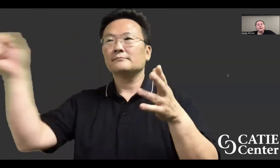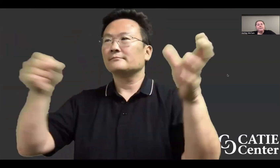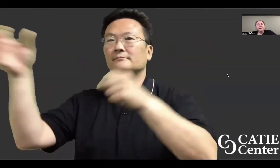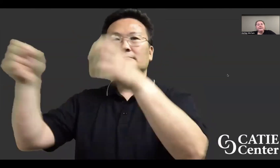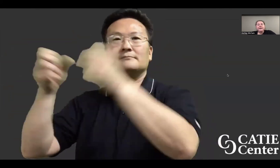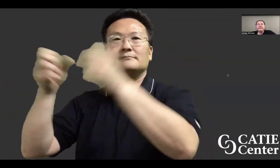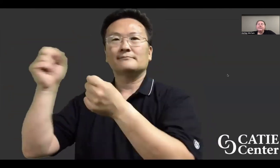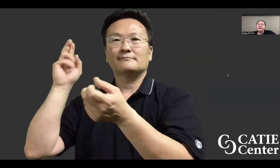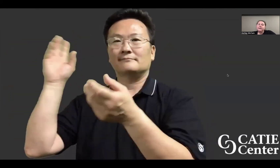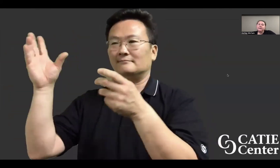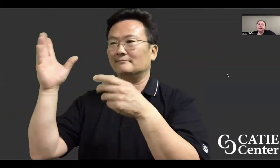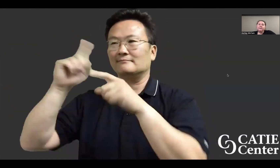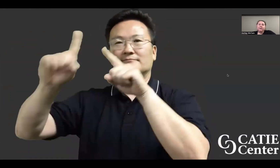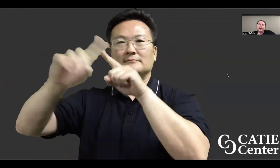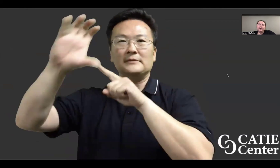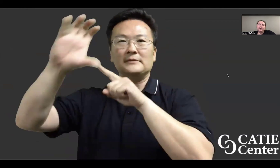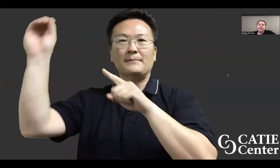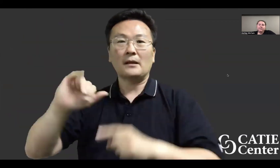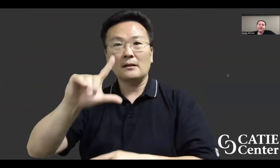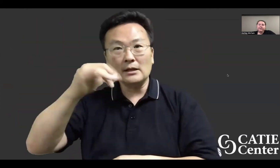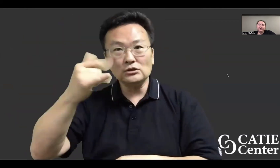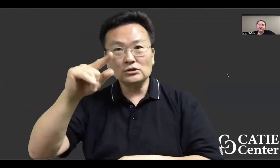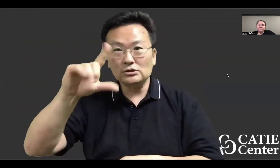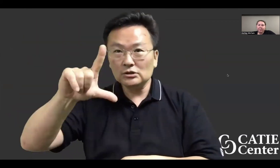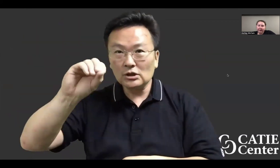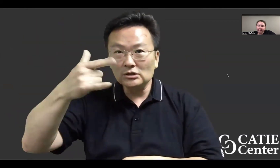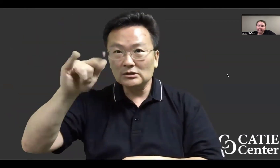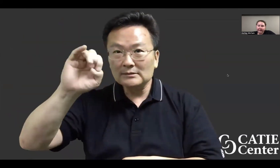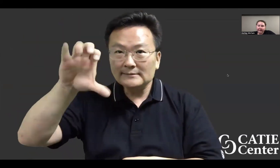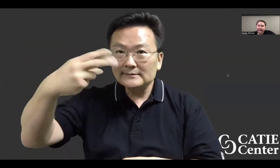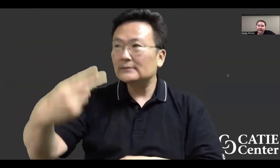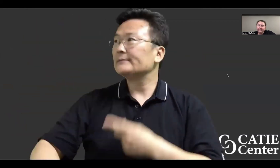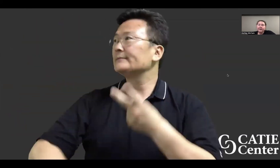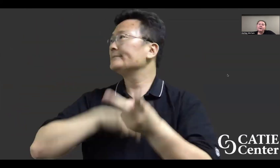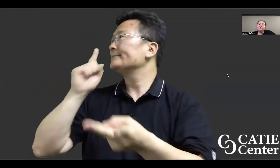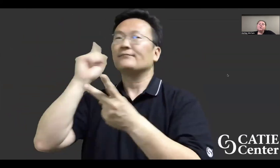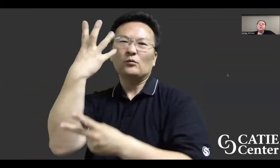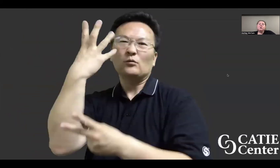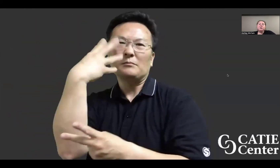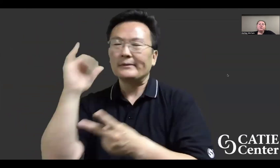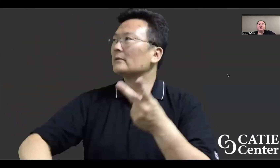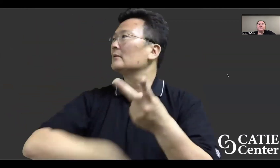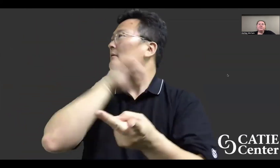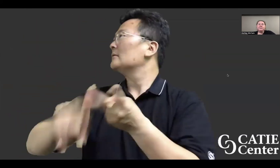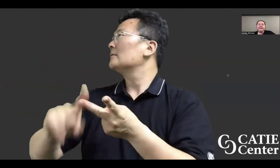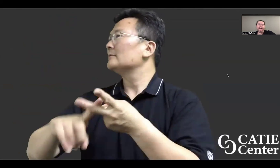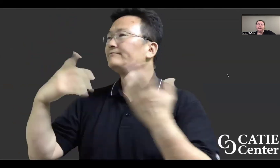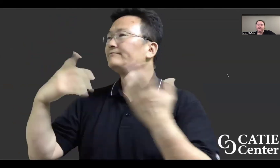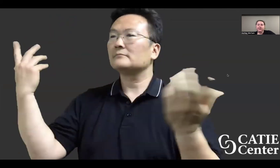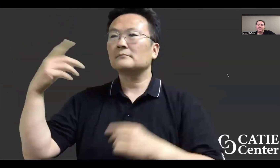With PCs, they tend to have a lot of interchangeable parts, so you could purchase them from lots of different